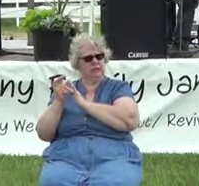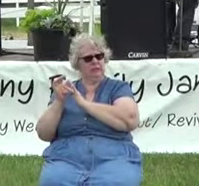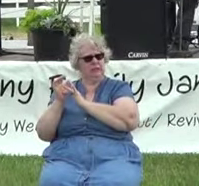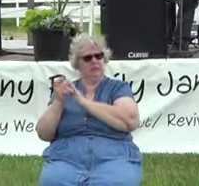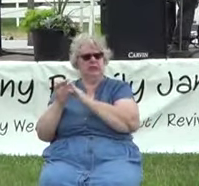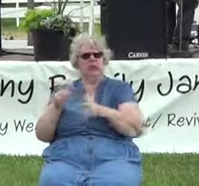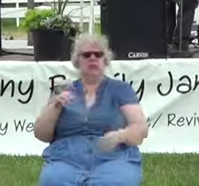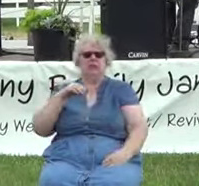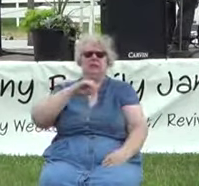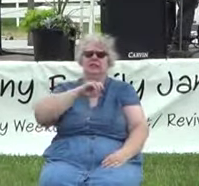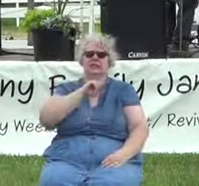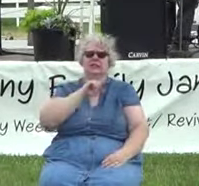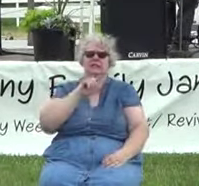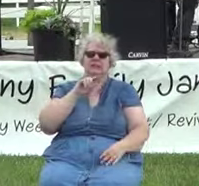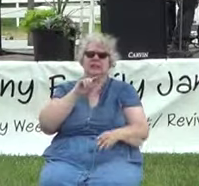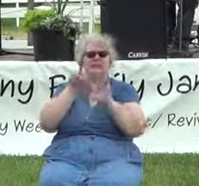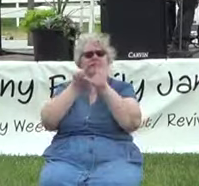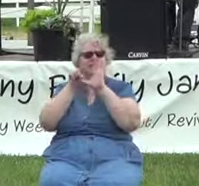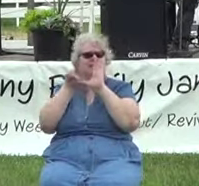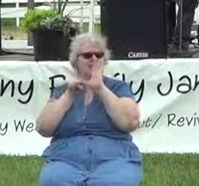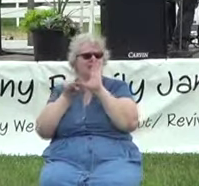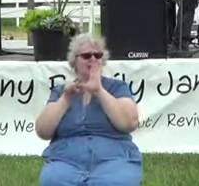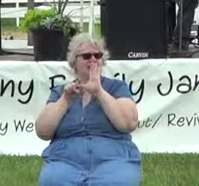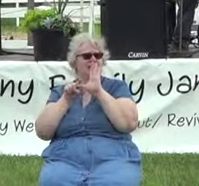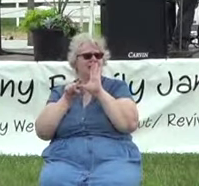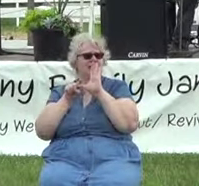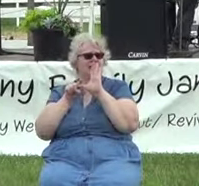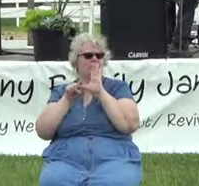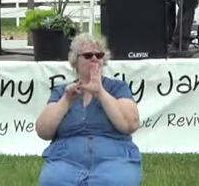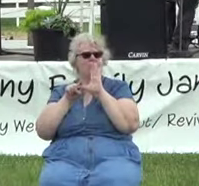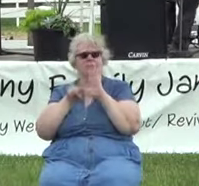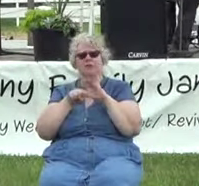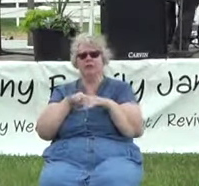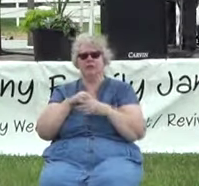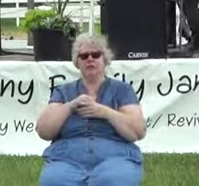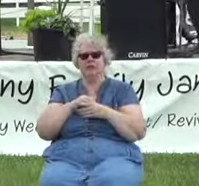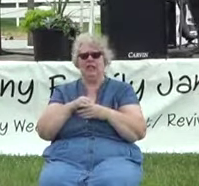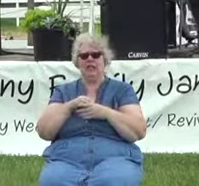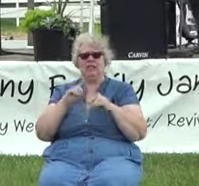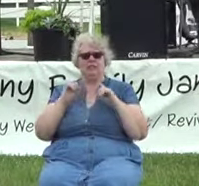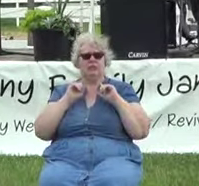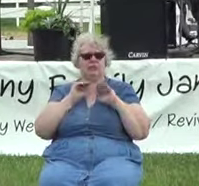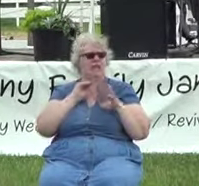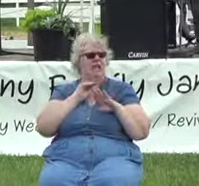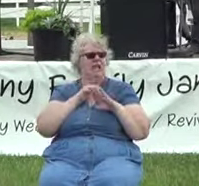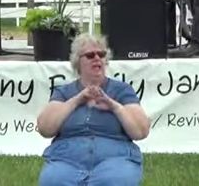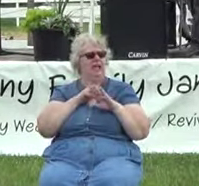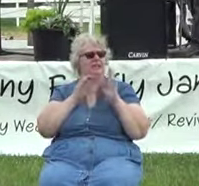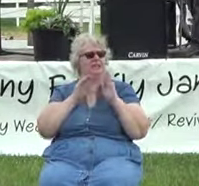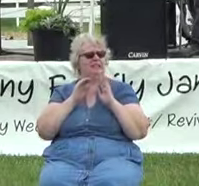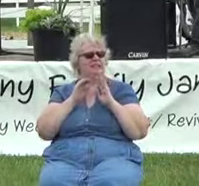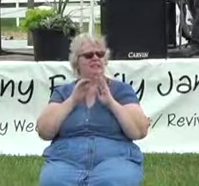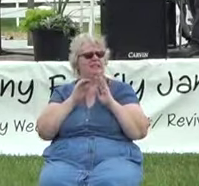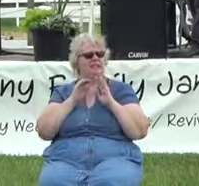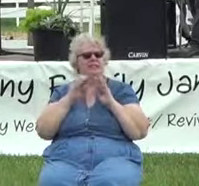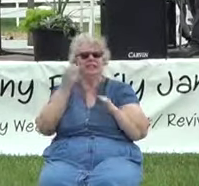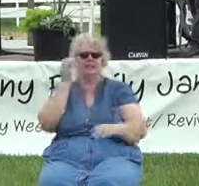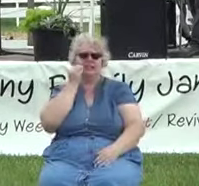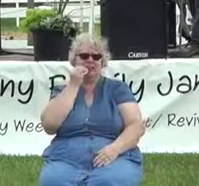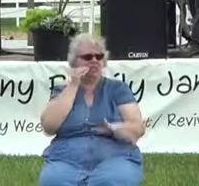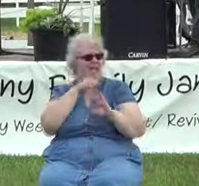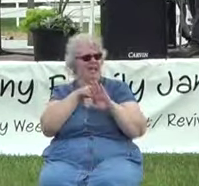had supper at Zacchaeus' house. And Jesus says, I came to seek and save that which is lost. And I was thinking about that woman at the